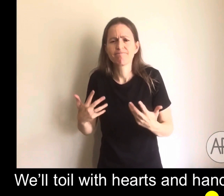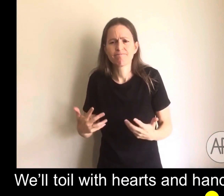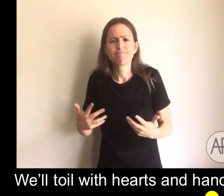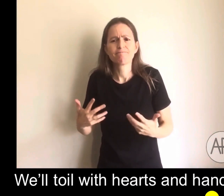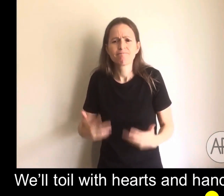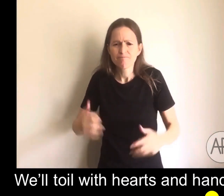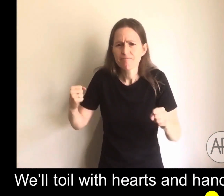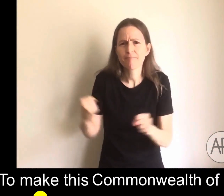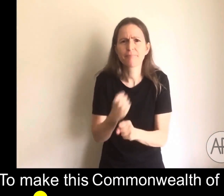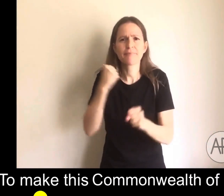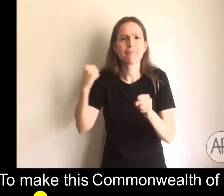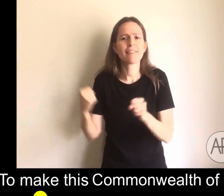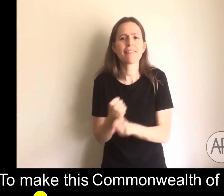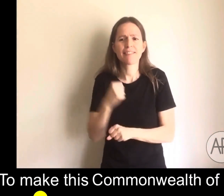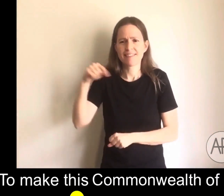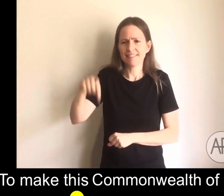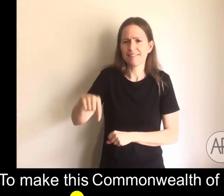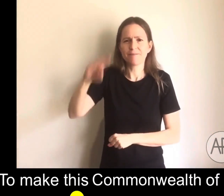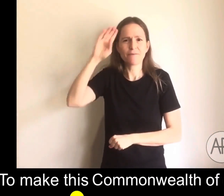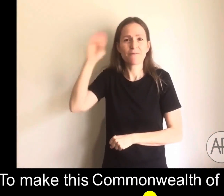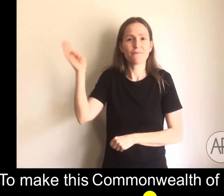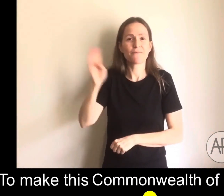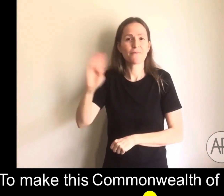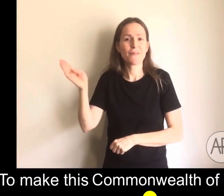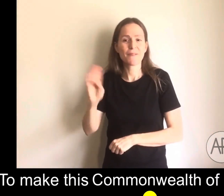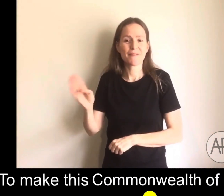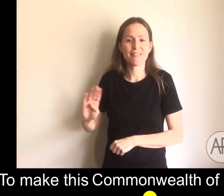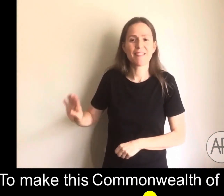hand, to make this